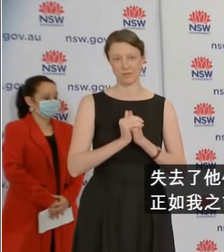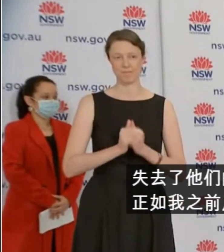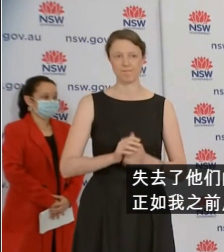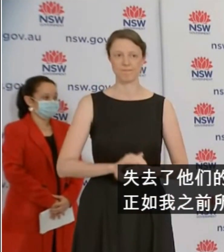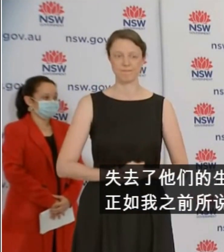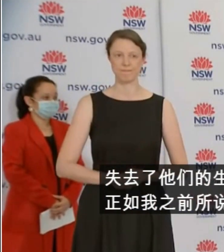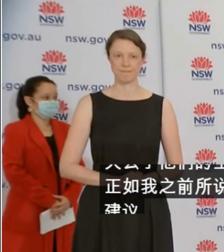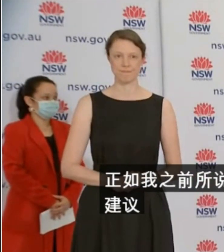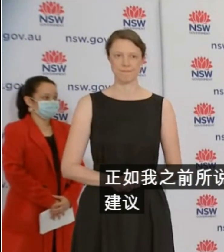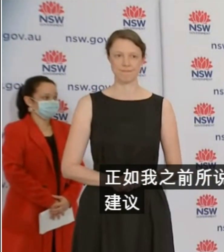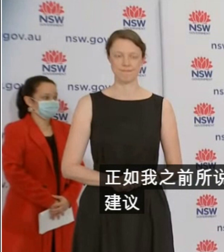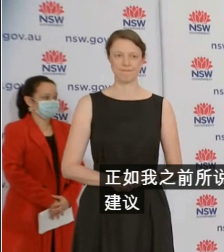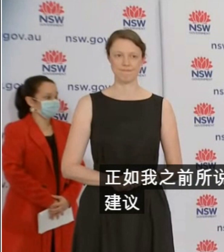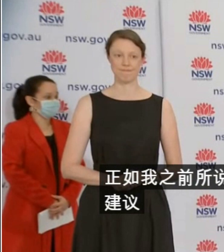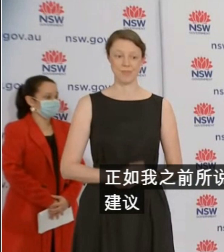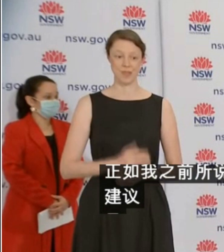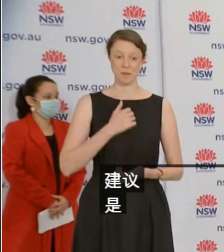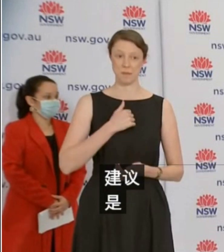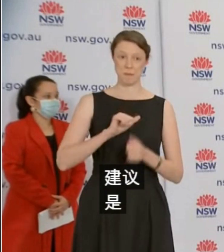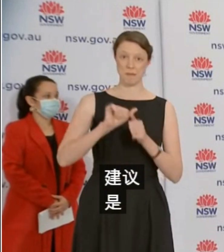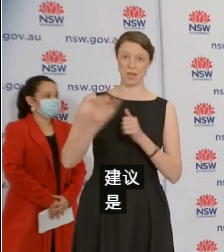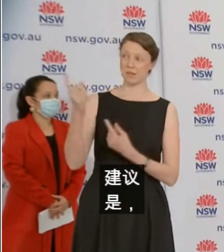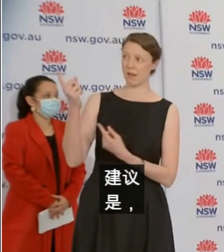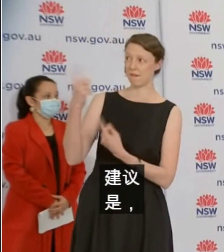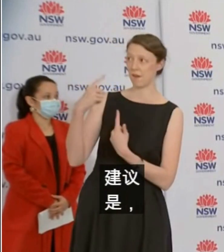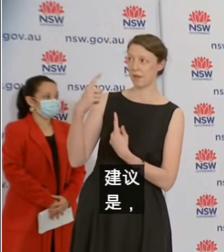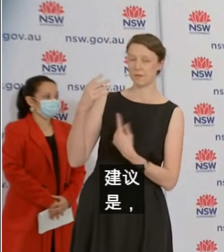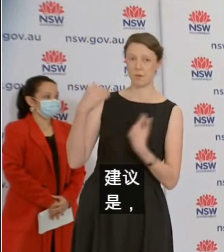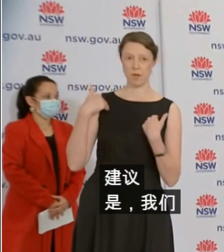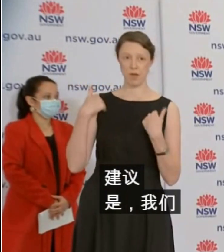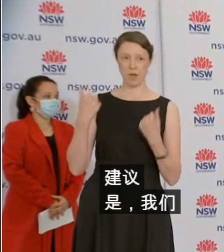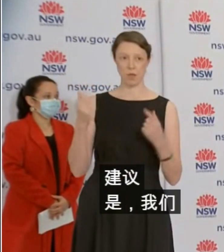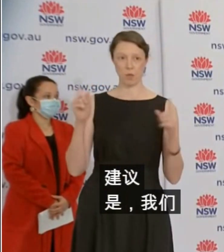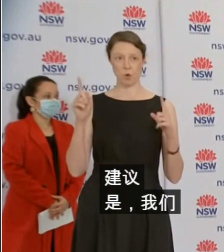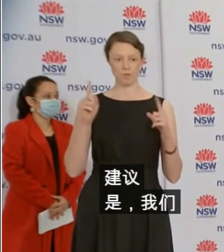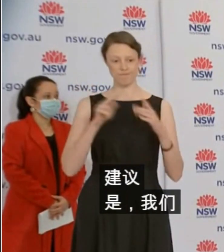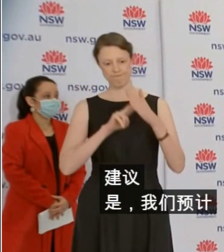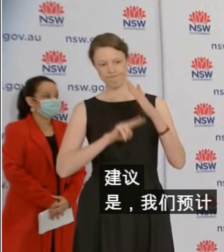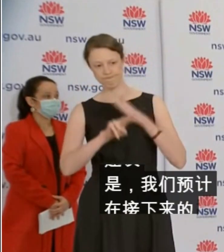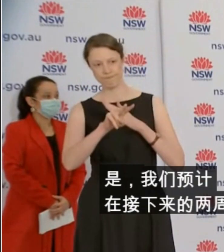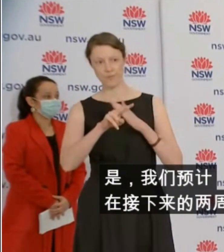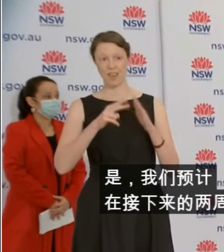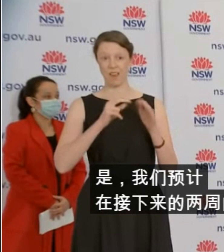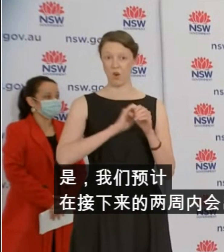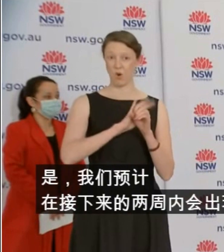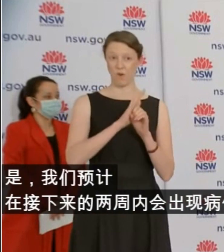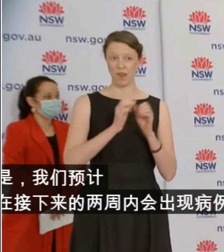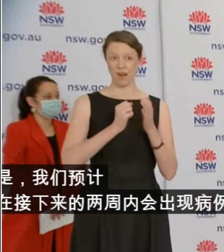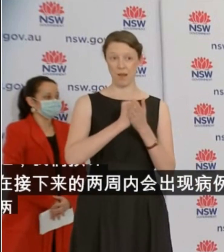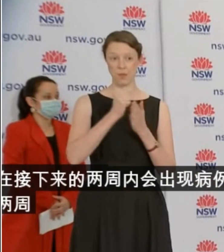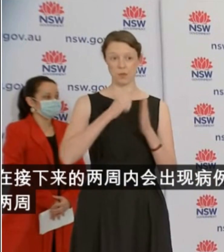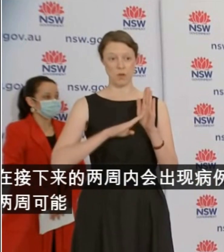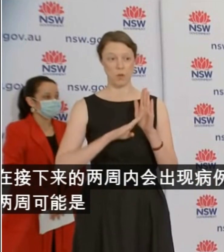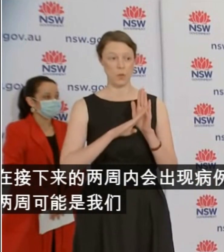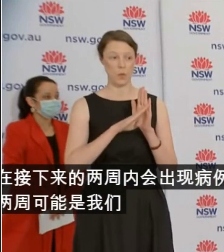previously, the best health advice I have is that we anticipate a peak in cases in the next fortnight. So the